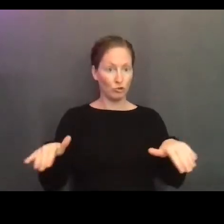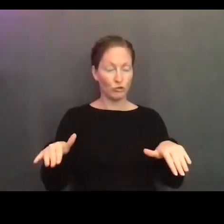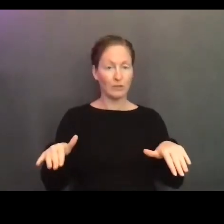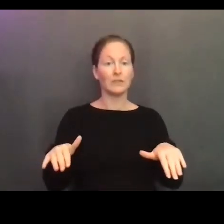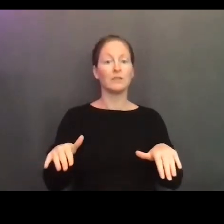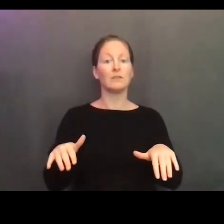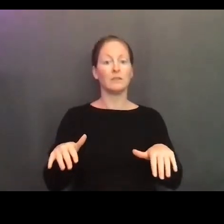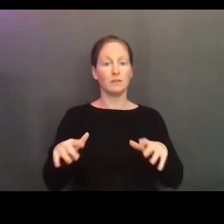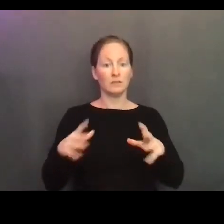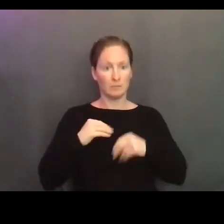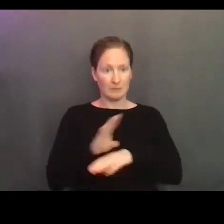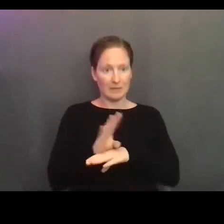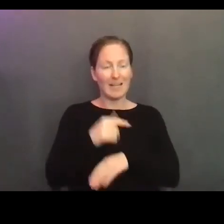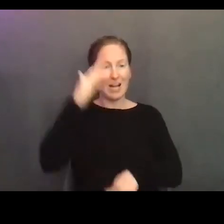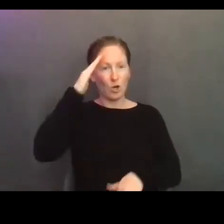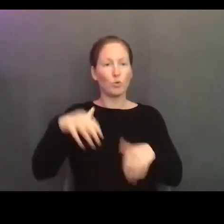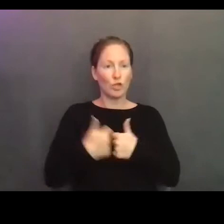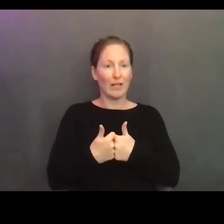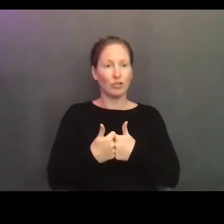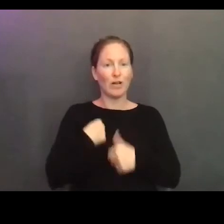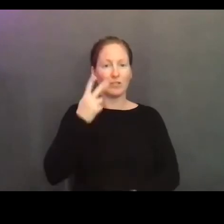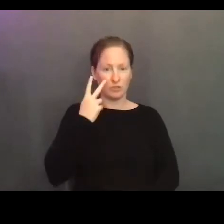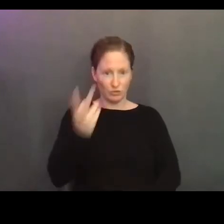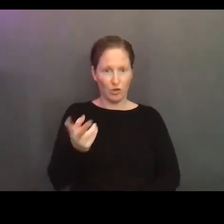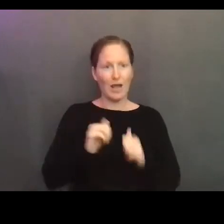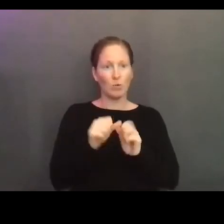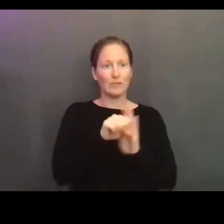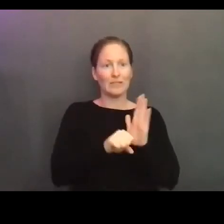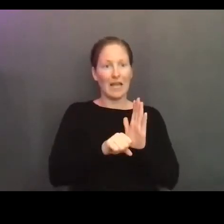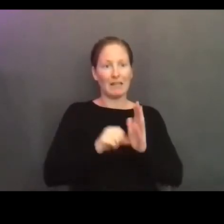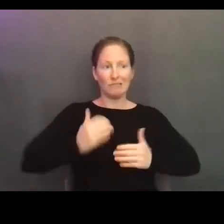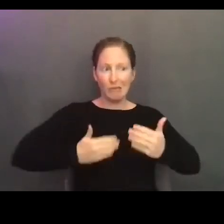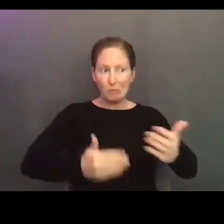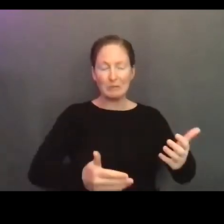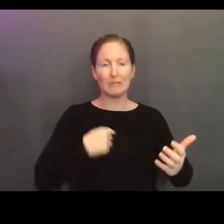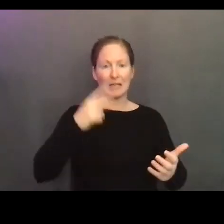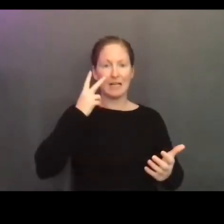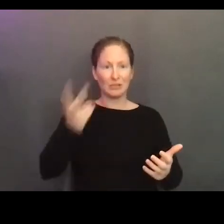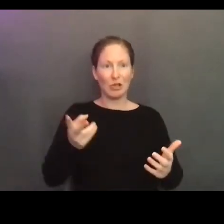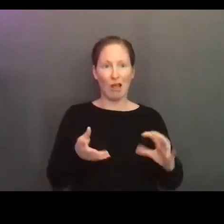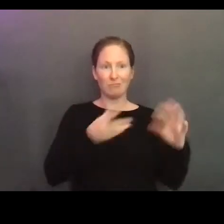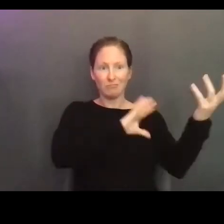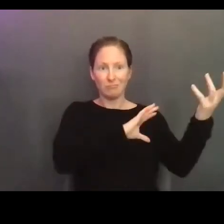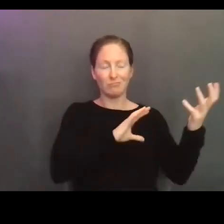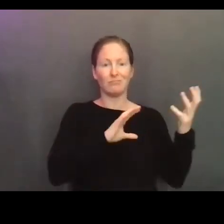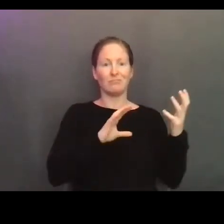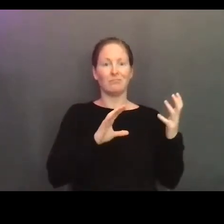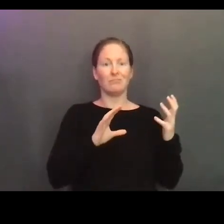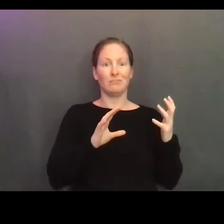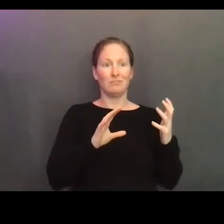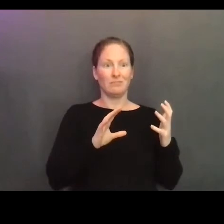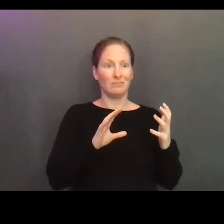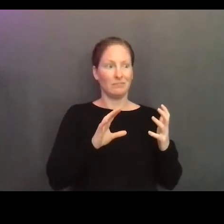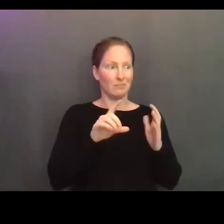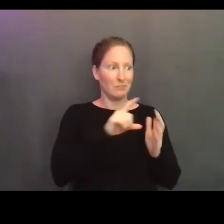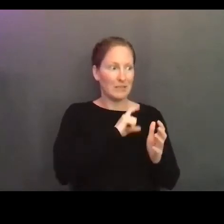businesses. I know the challenges. I saw the direction our state was going in. I saw the law and order situation. I saw the business situation. I saw the